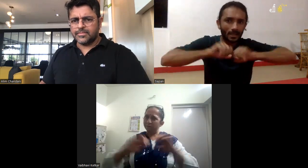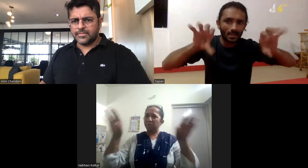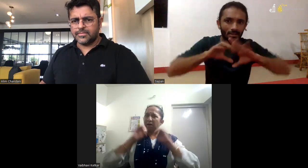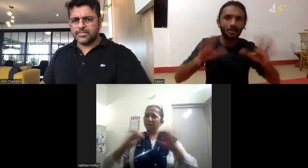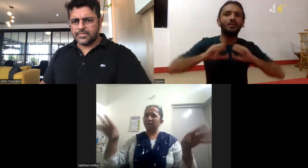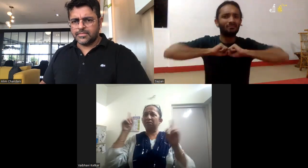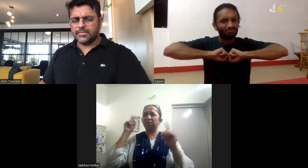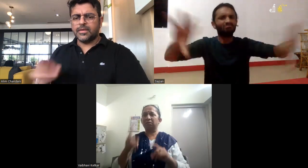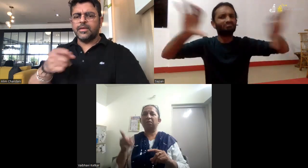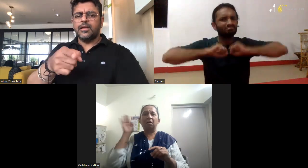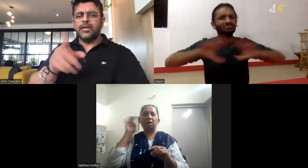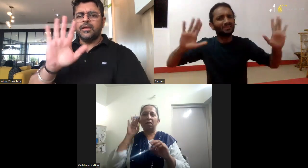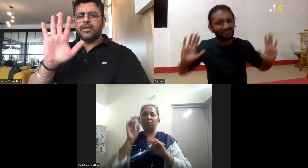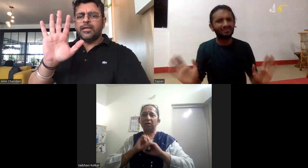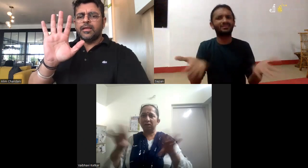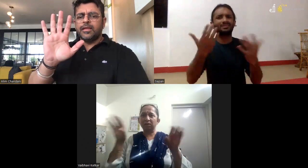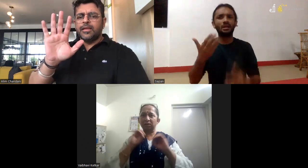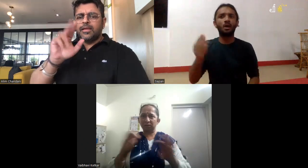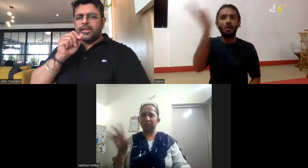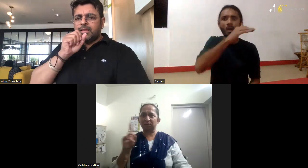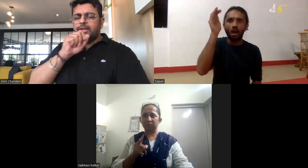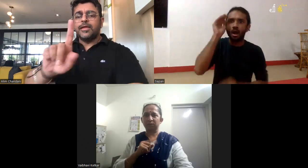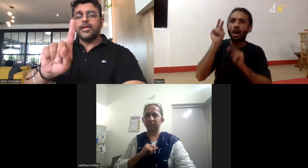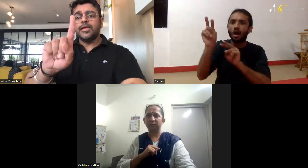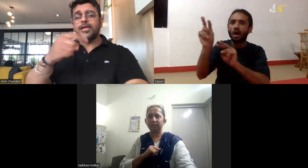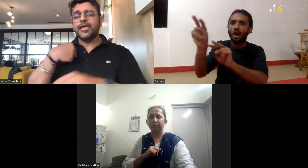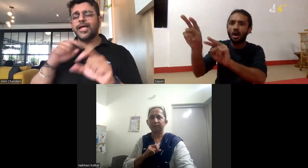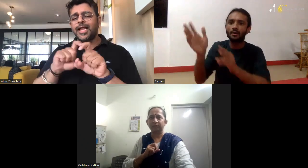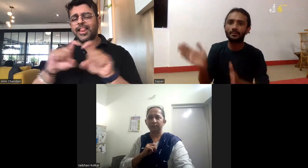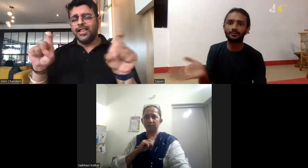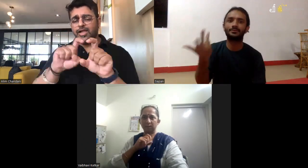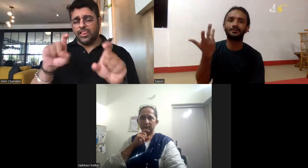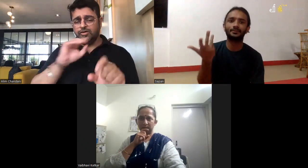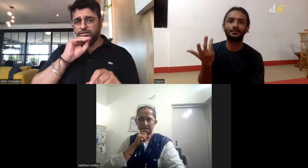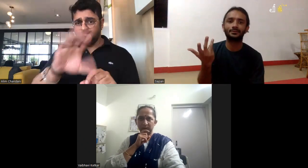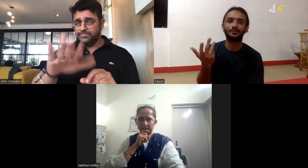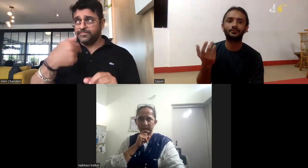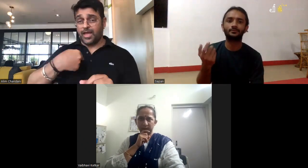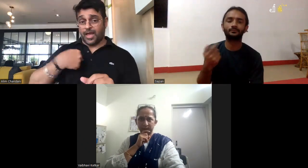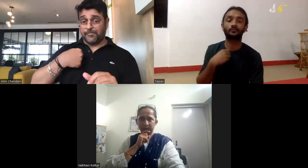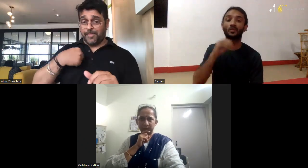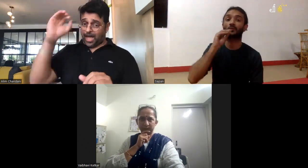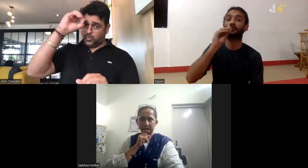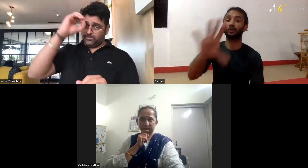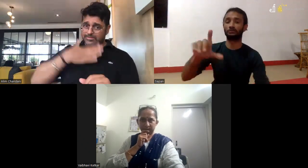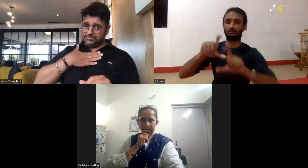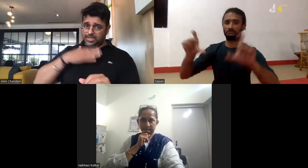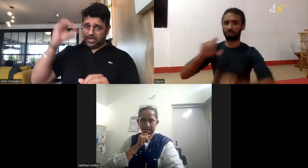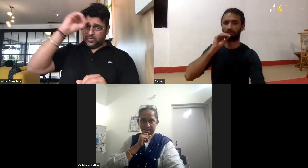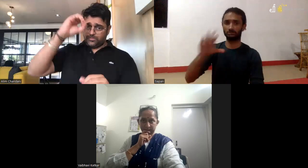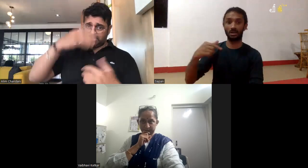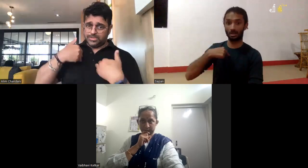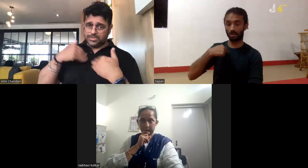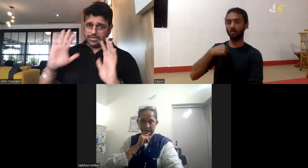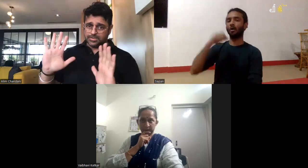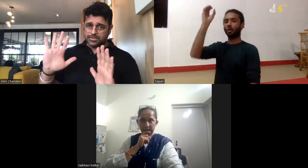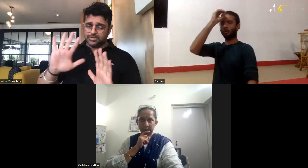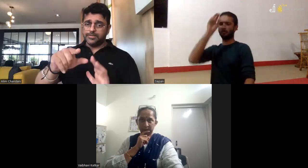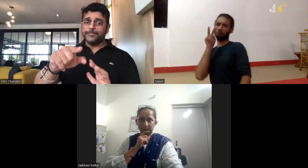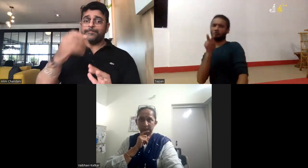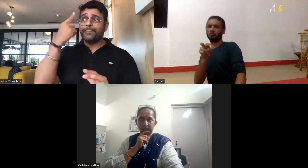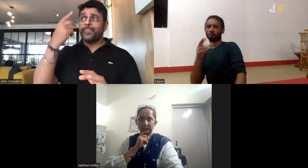it, just the monetary benefit, but it's a illegal thing, and and deaf people are losing on their life. They are not getting